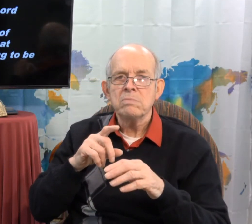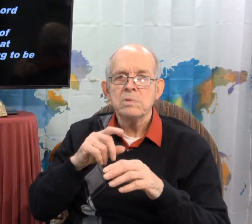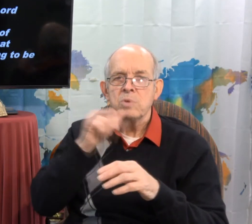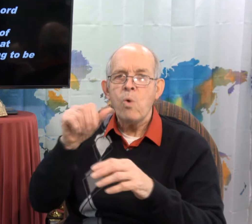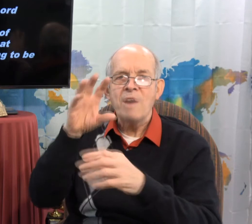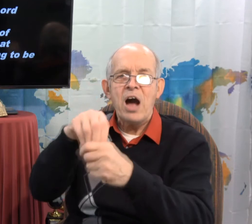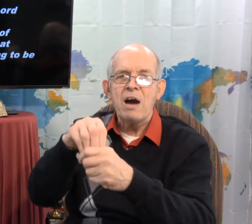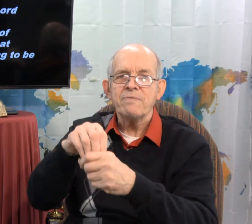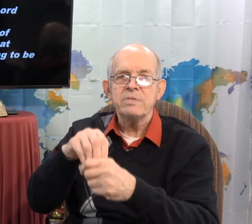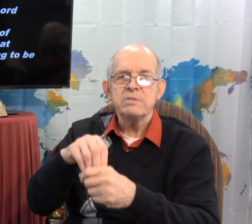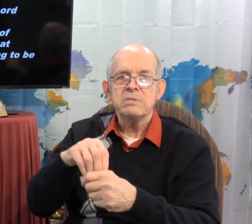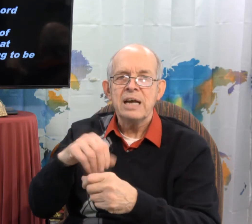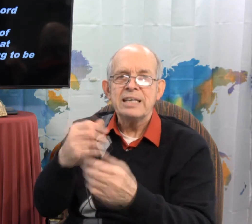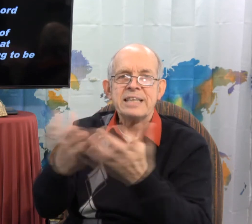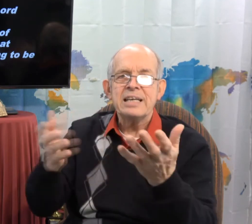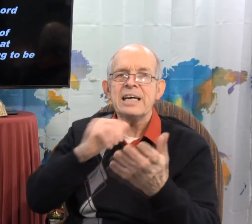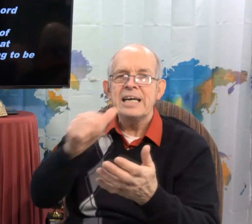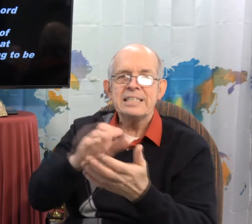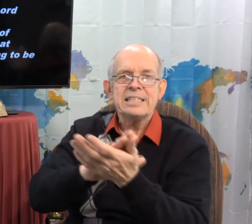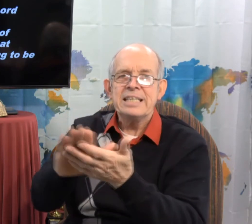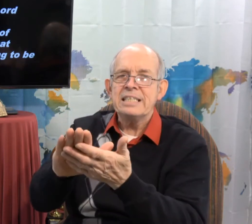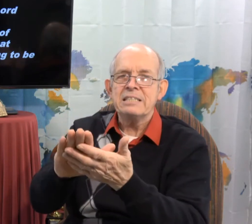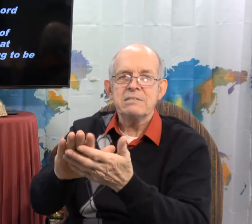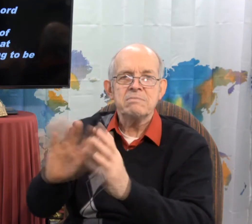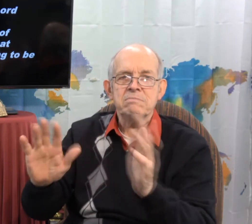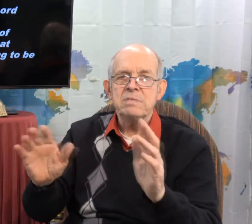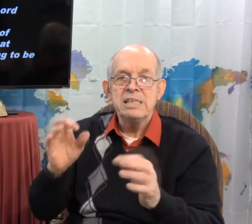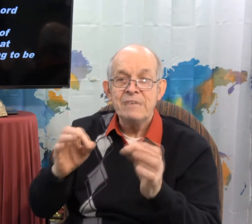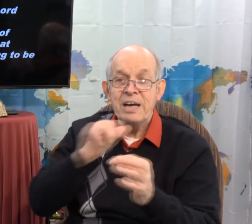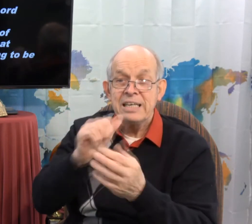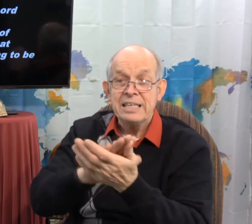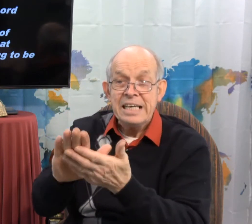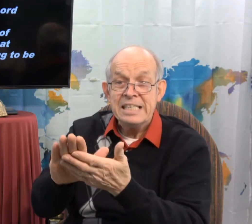to affirm anything I claim. If I claim